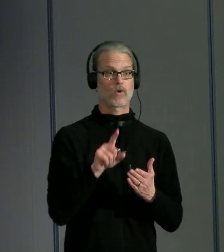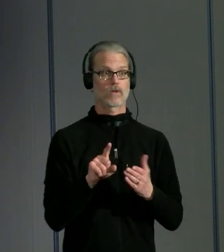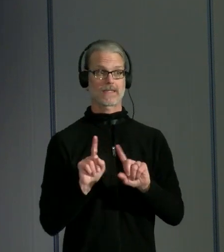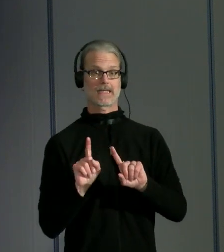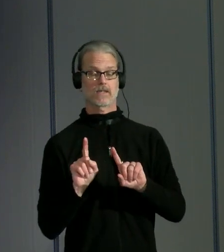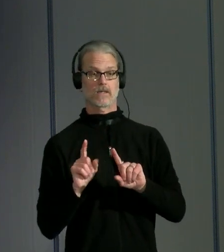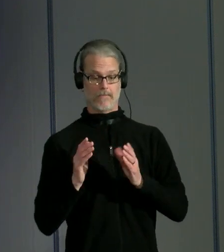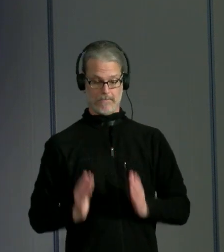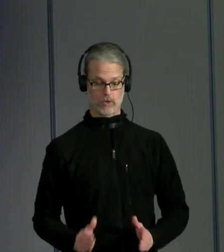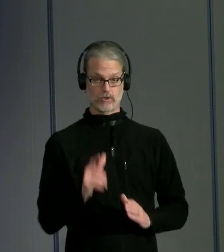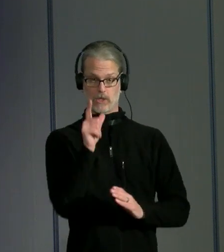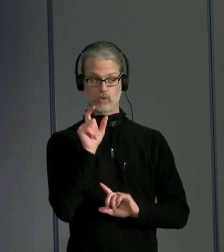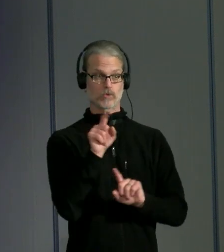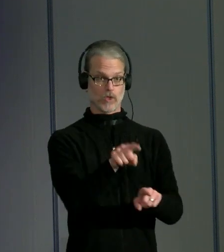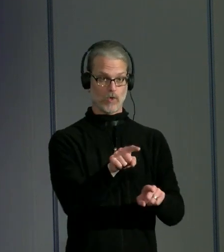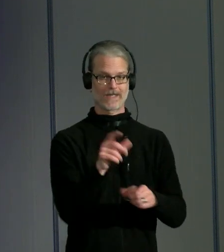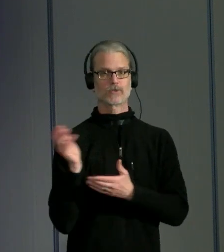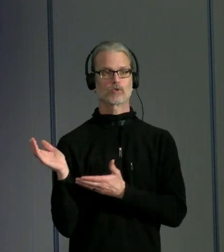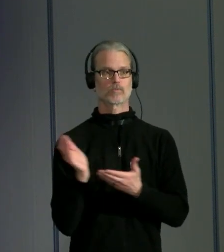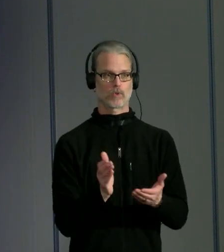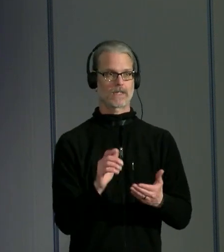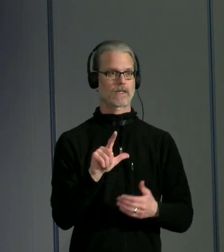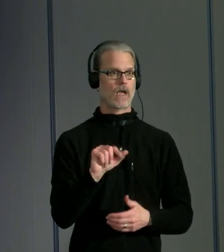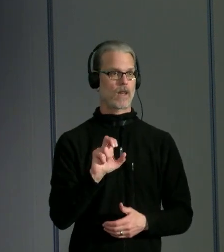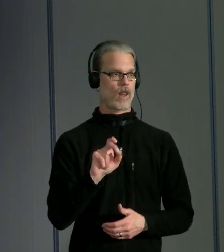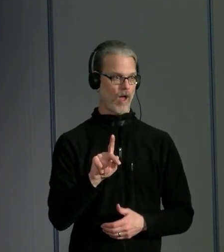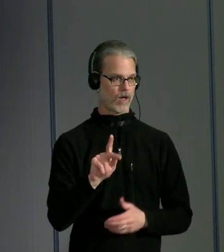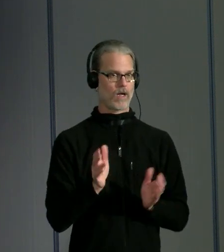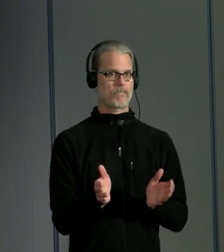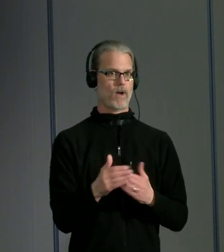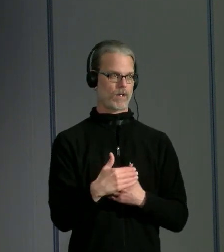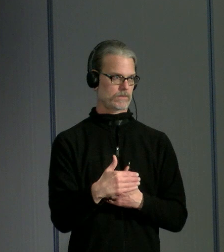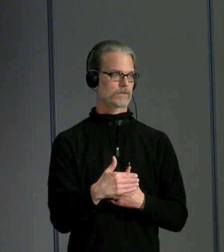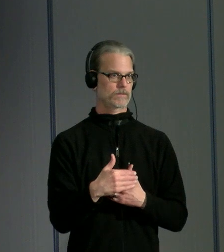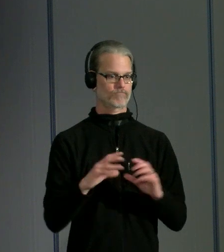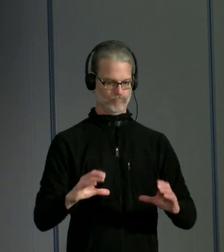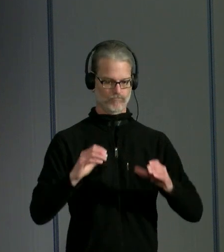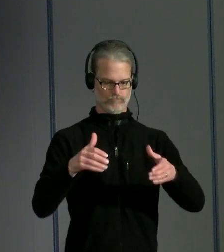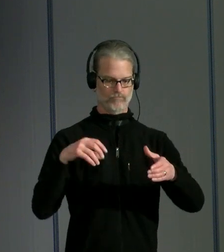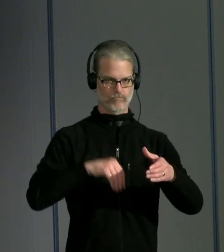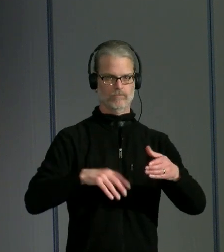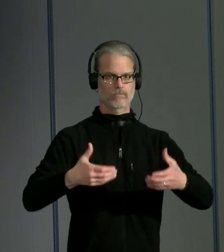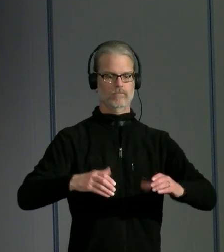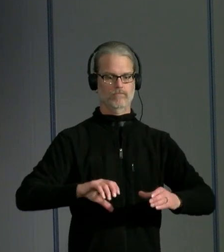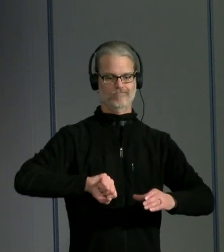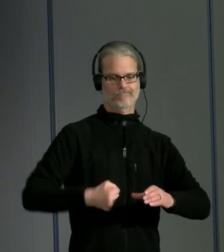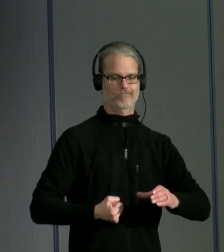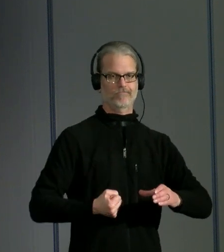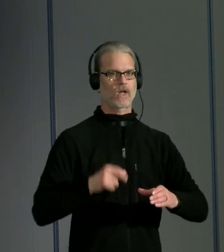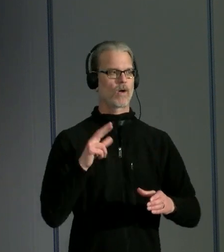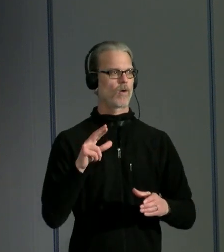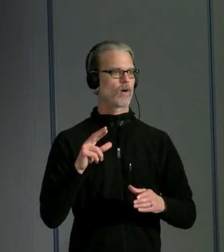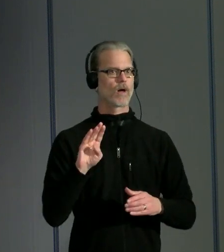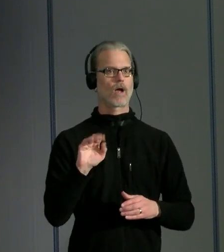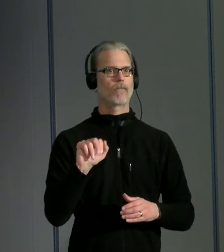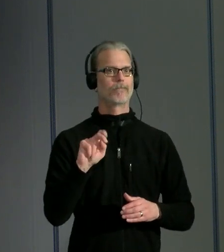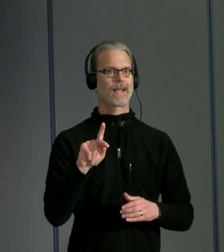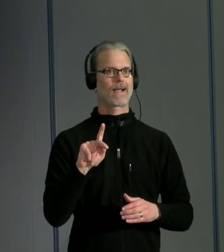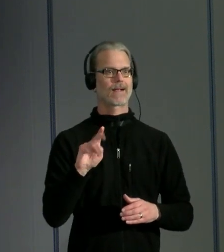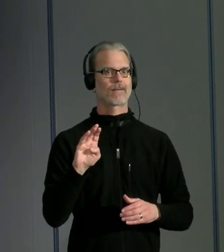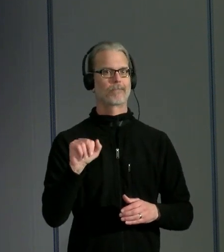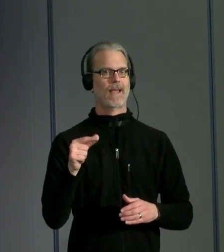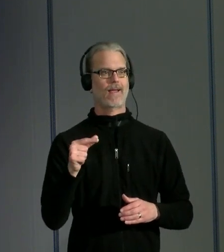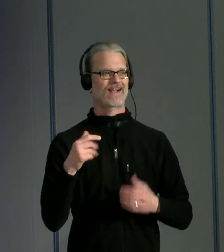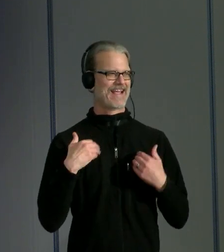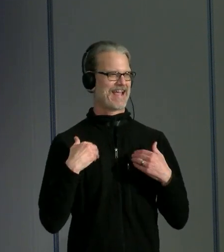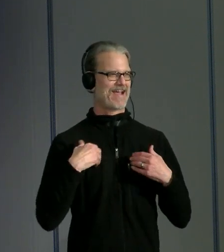attendee to consider bringing a lockbox or like a bank bag that has a lock on it so